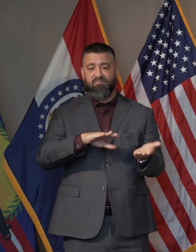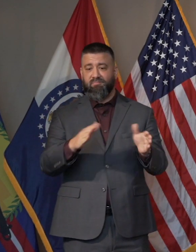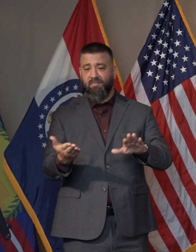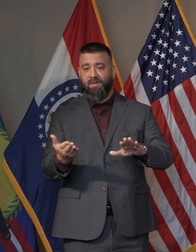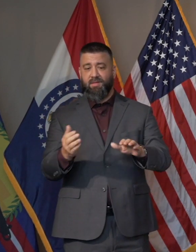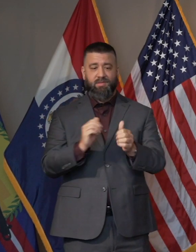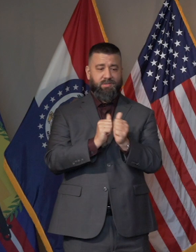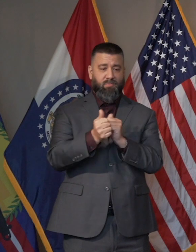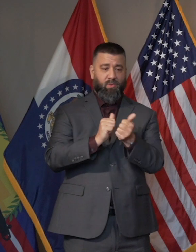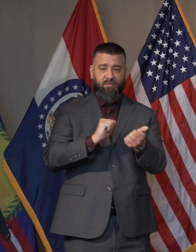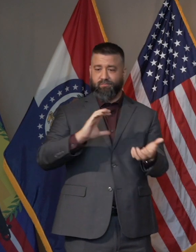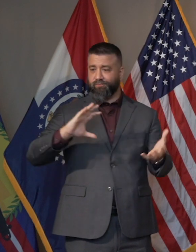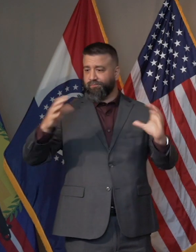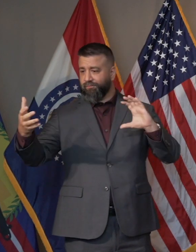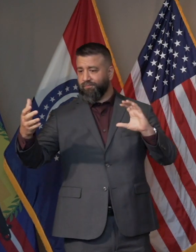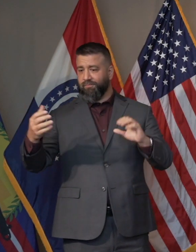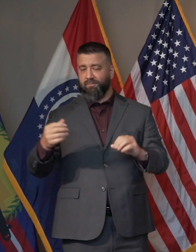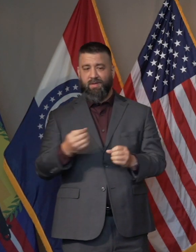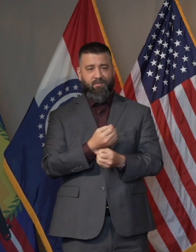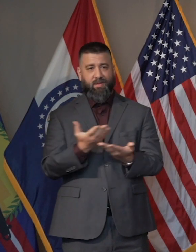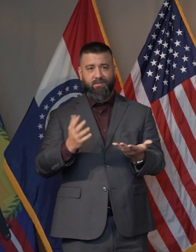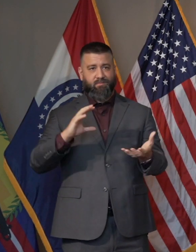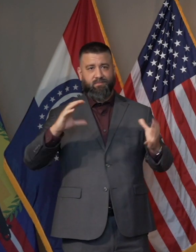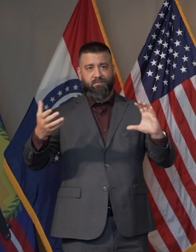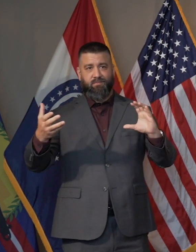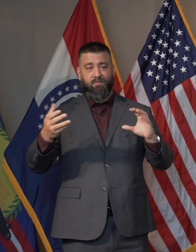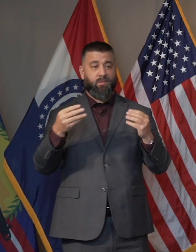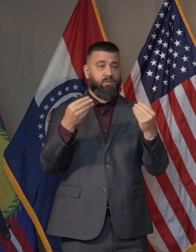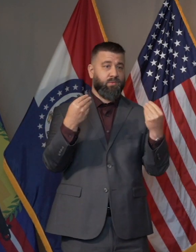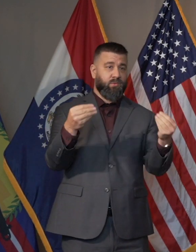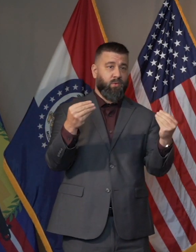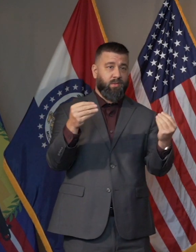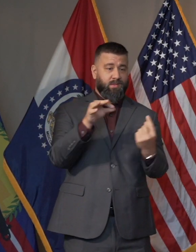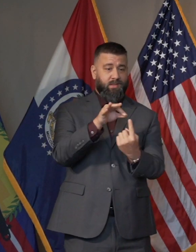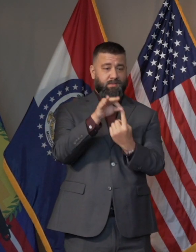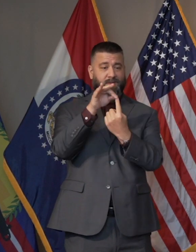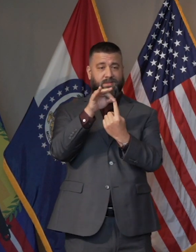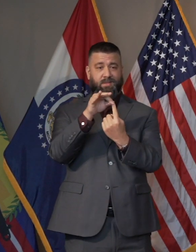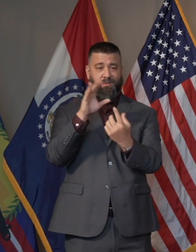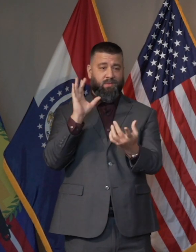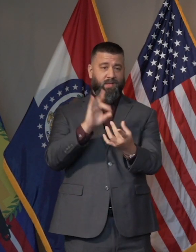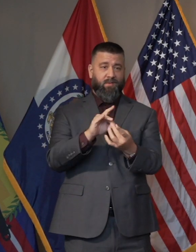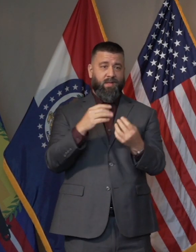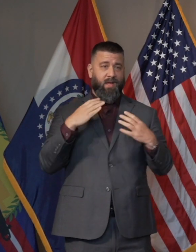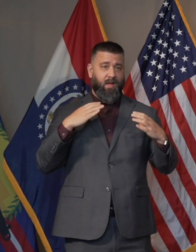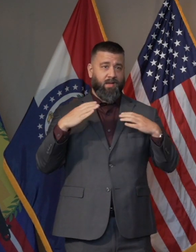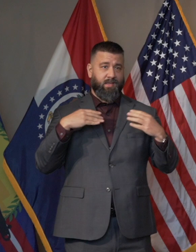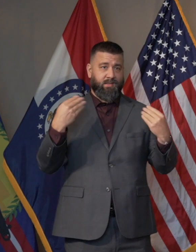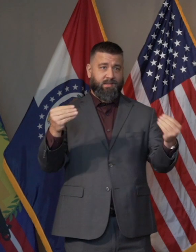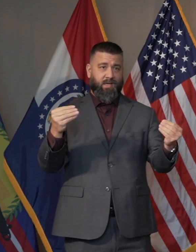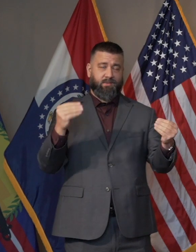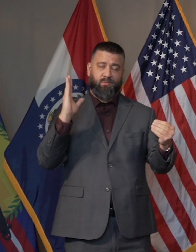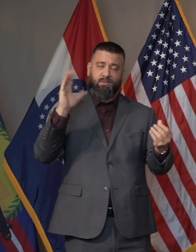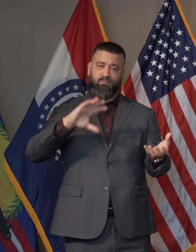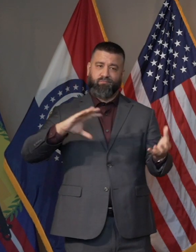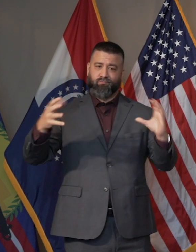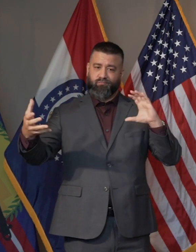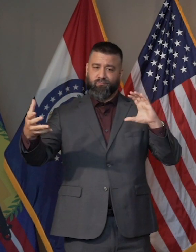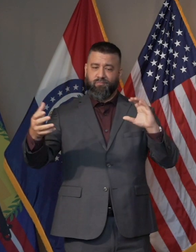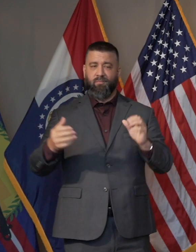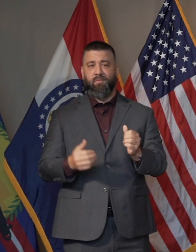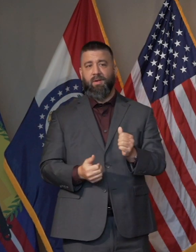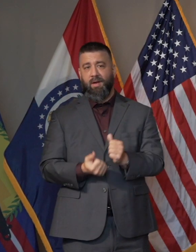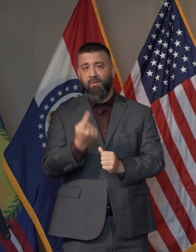is disrupted. Retail, especially around holiday sales, will be disrupted. And everyone will